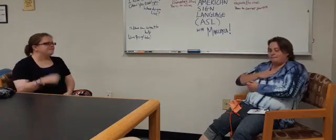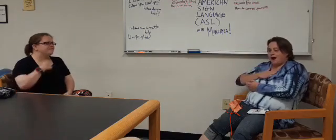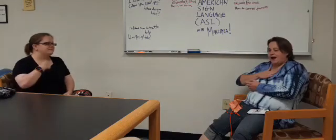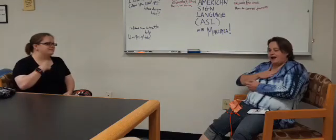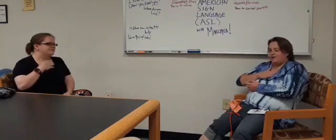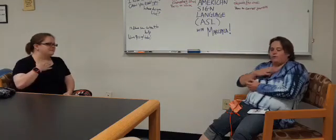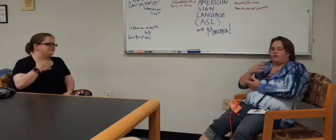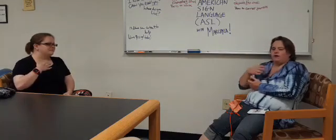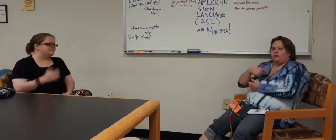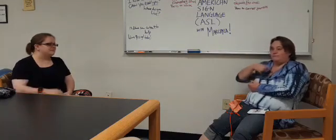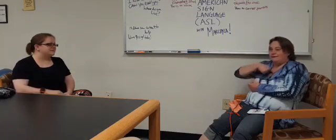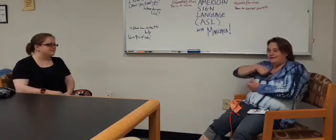mine or